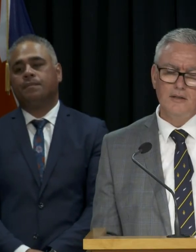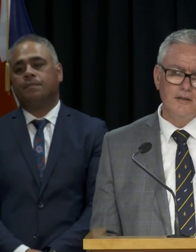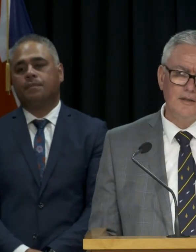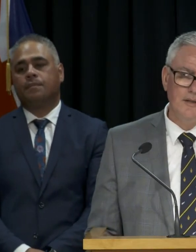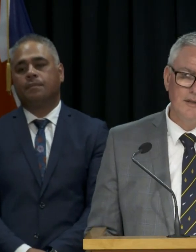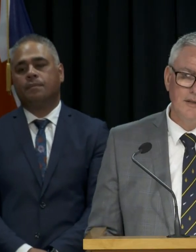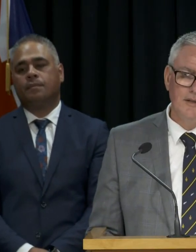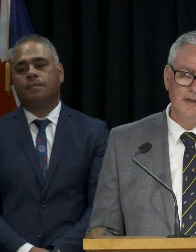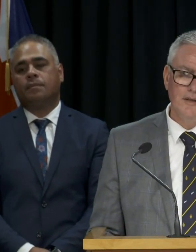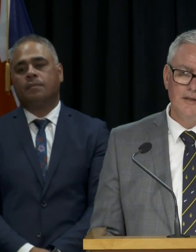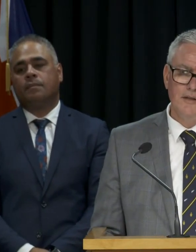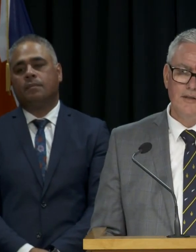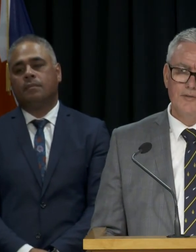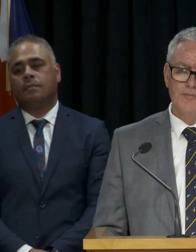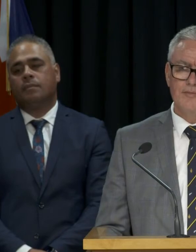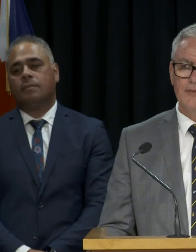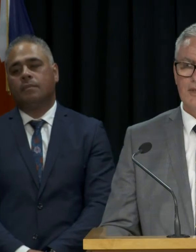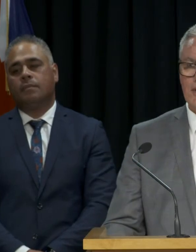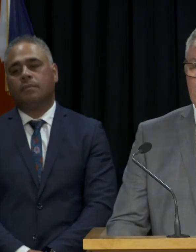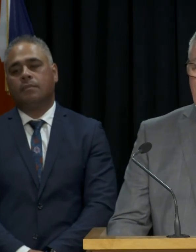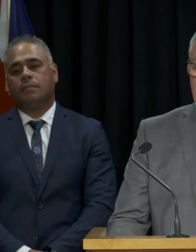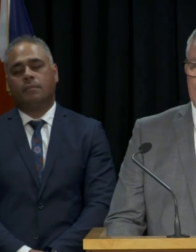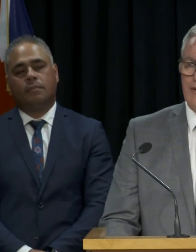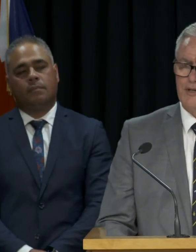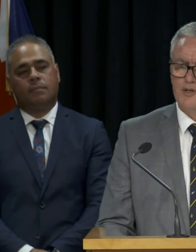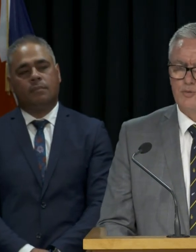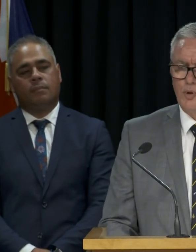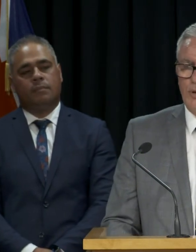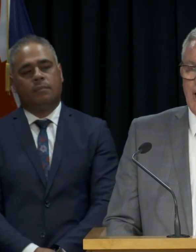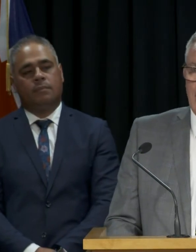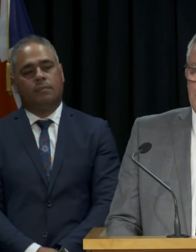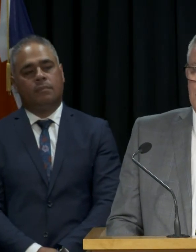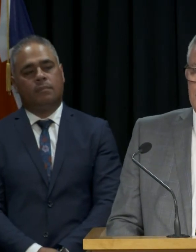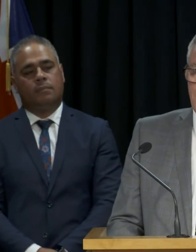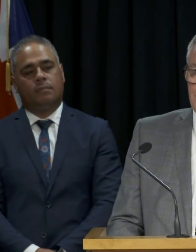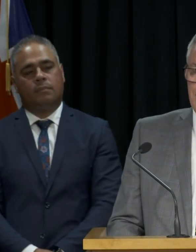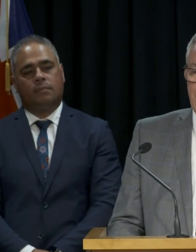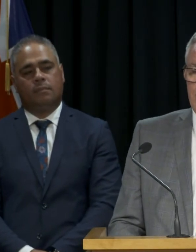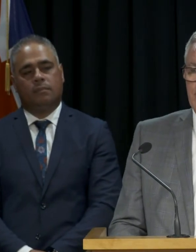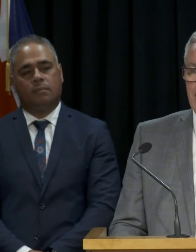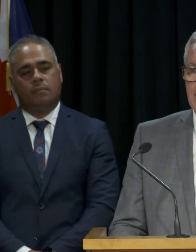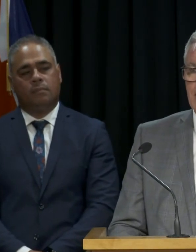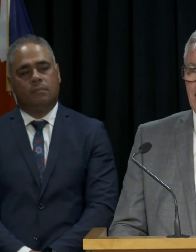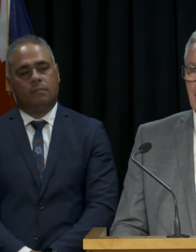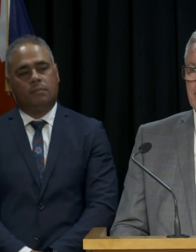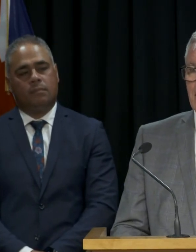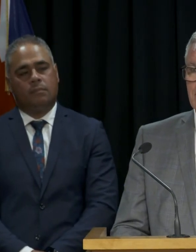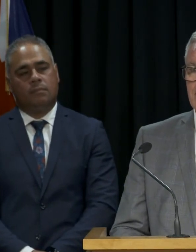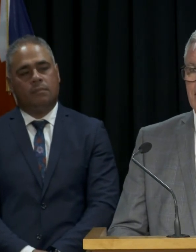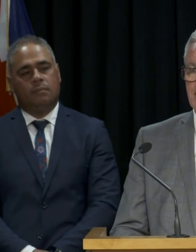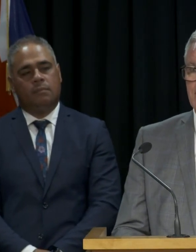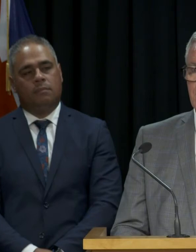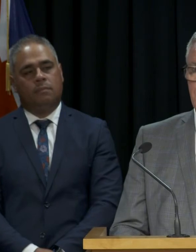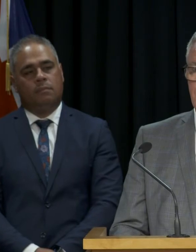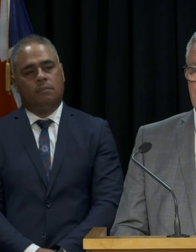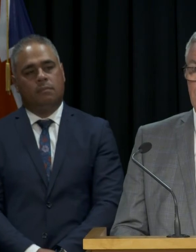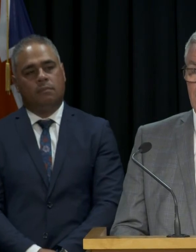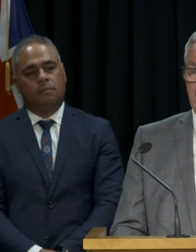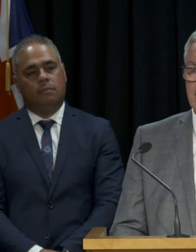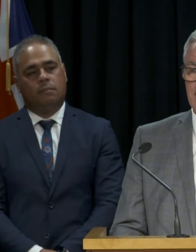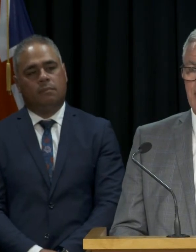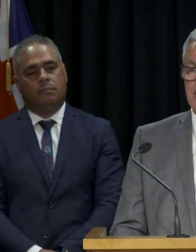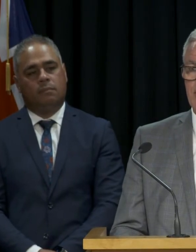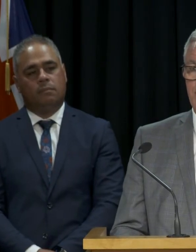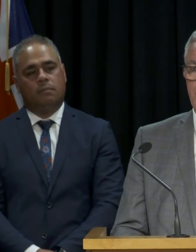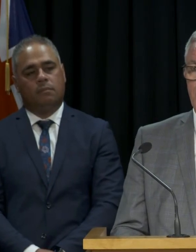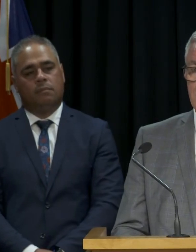Waireiki on the specials, or have you given up on that seat? Oh, look, the voters will, have the final say. Tamati is a